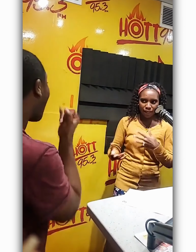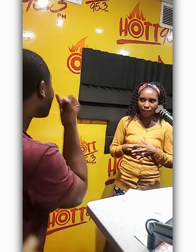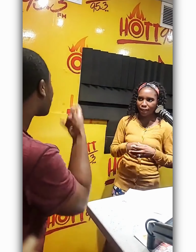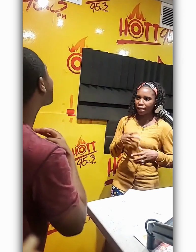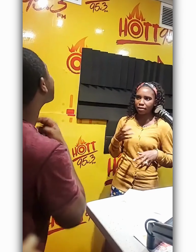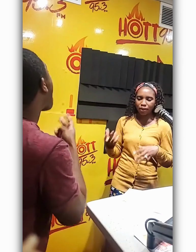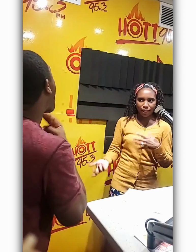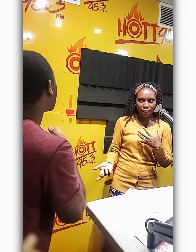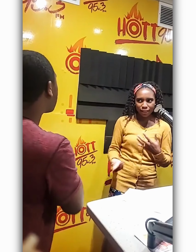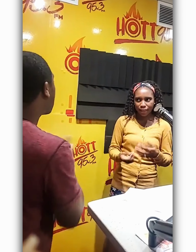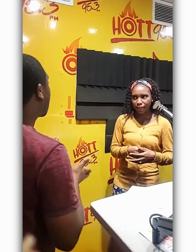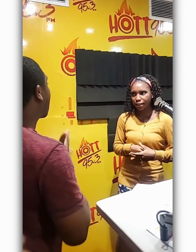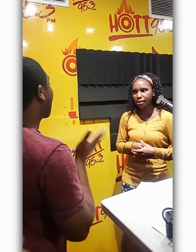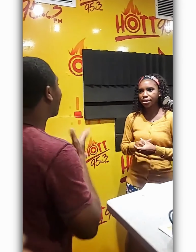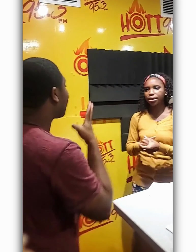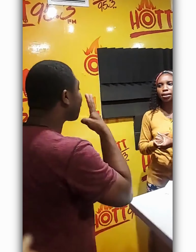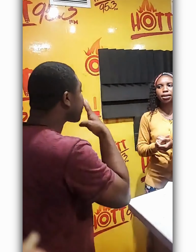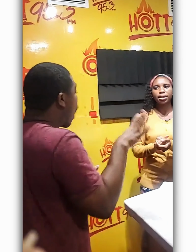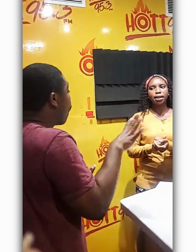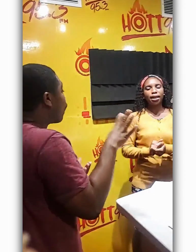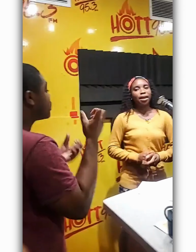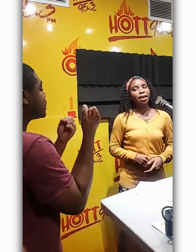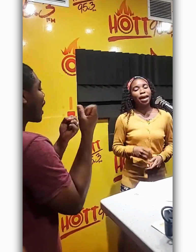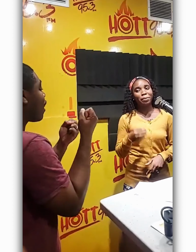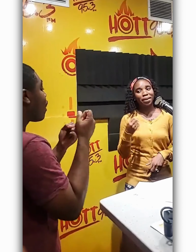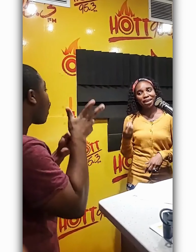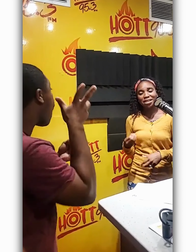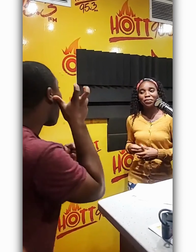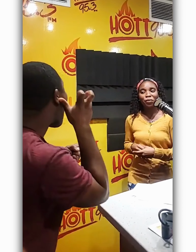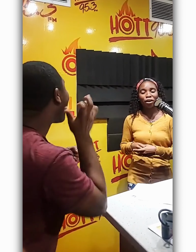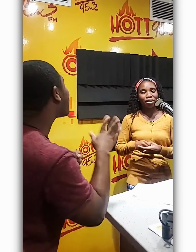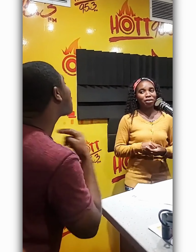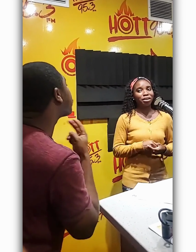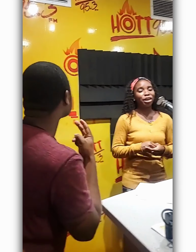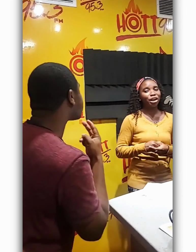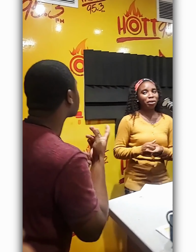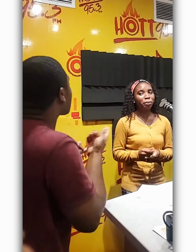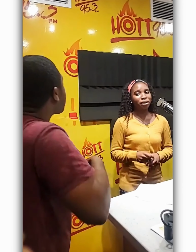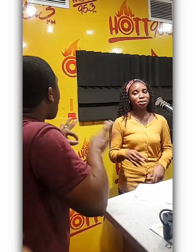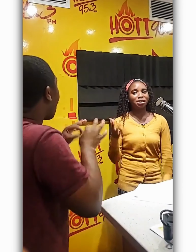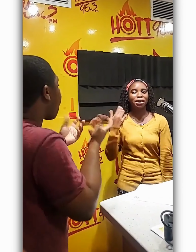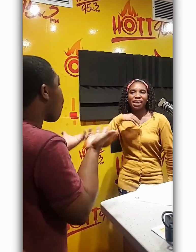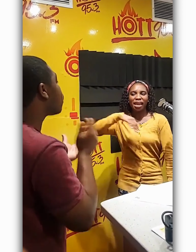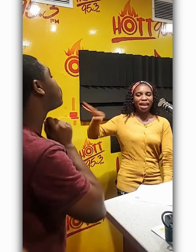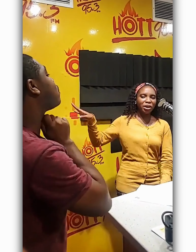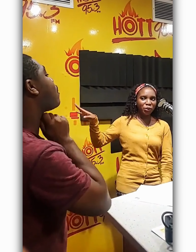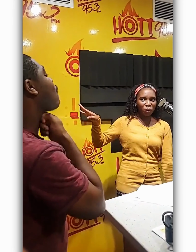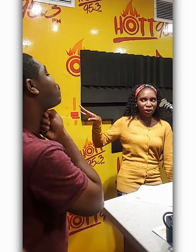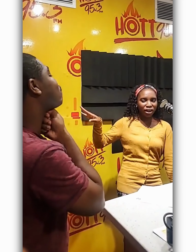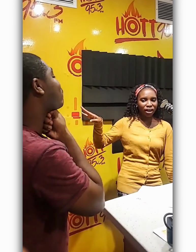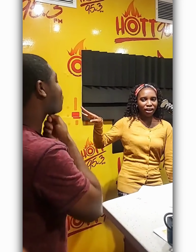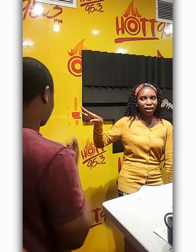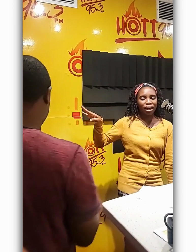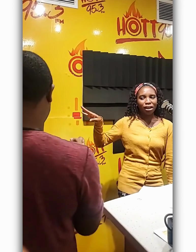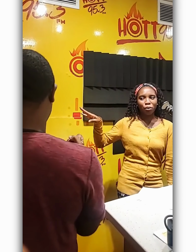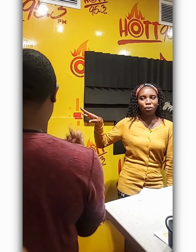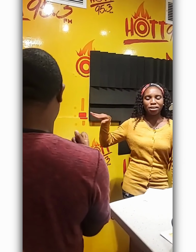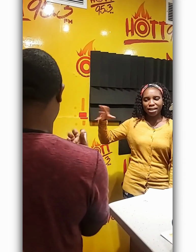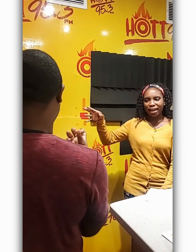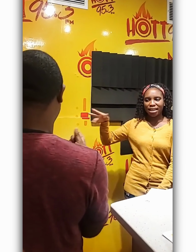Discipline, explain things. It can be easy for the hearing person to ignore the signs and